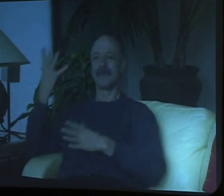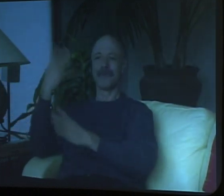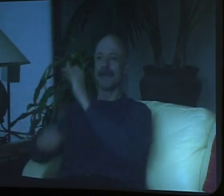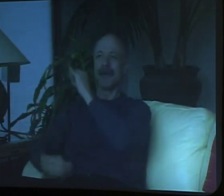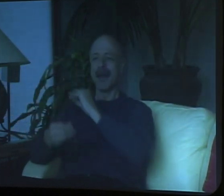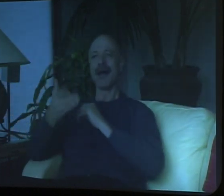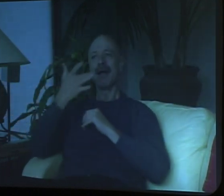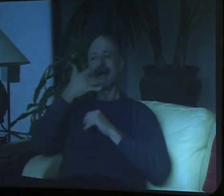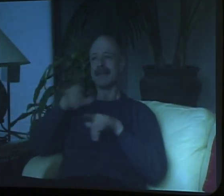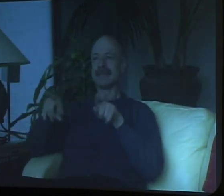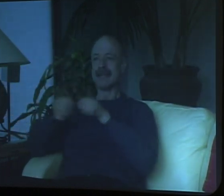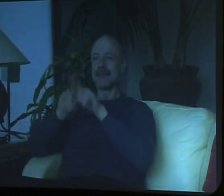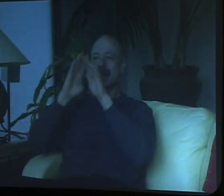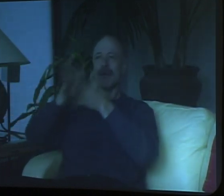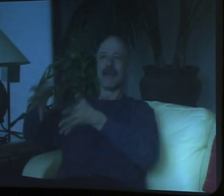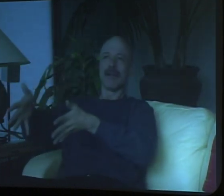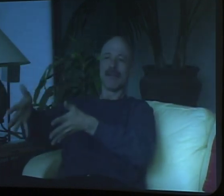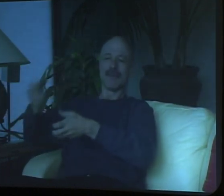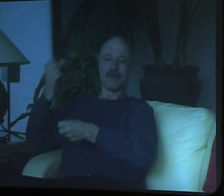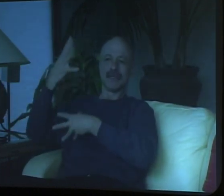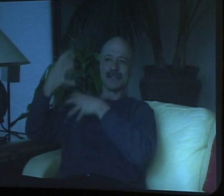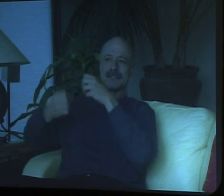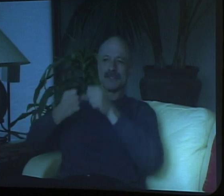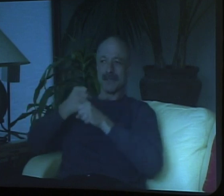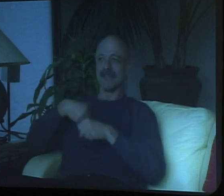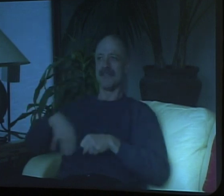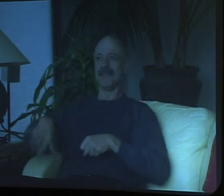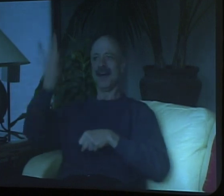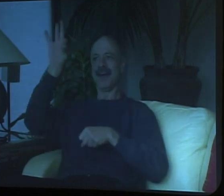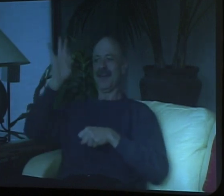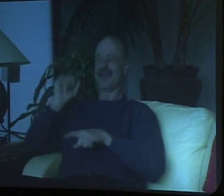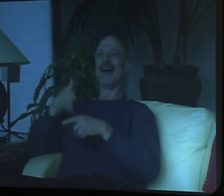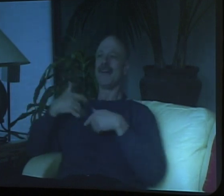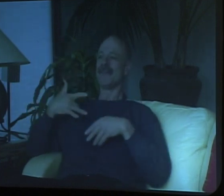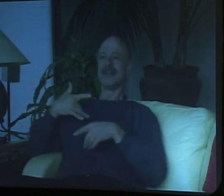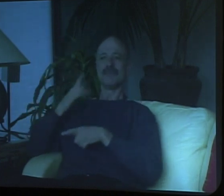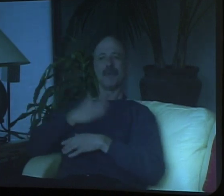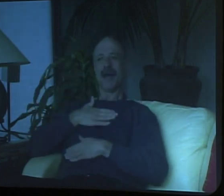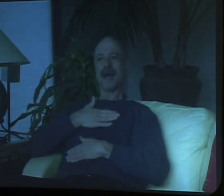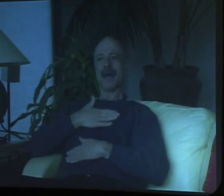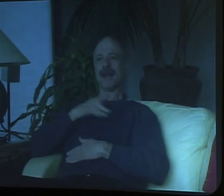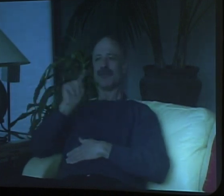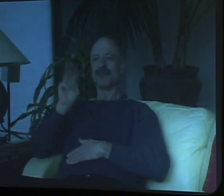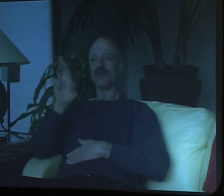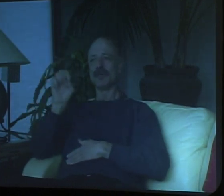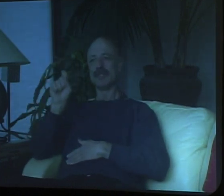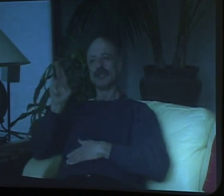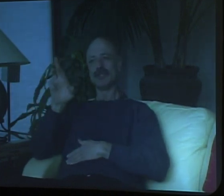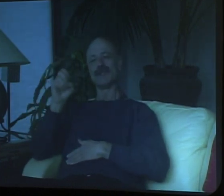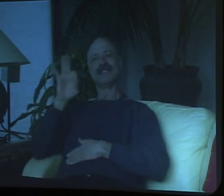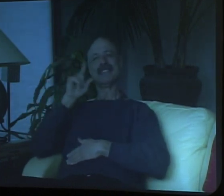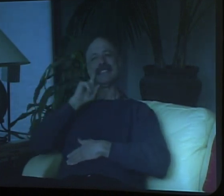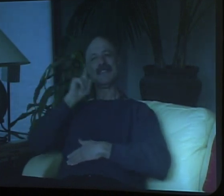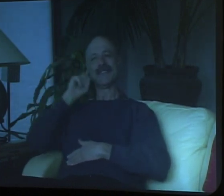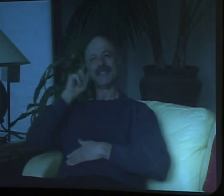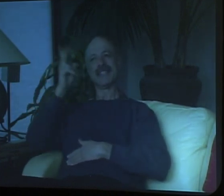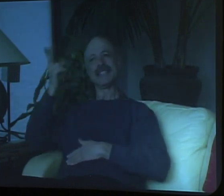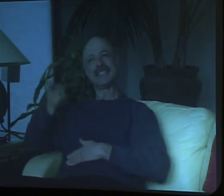he had basically lived in the same house for many years, and things had collected, and I went in and found